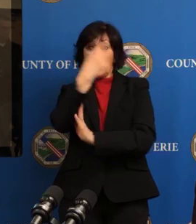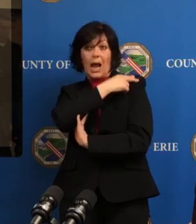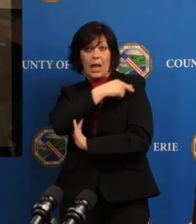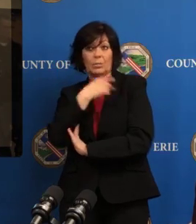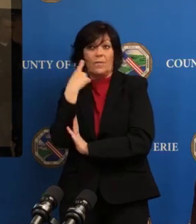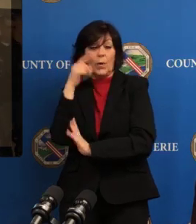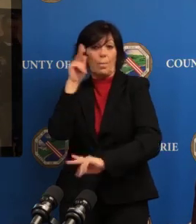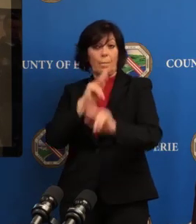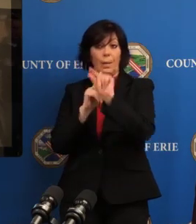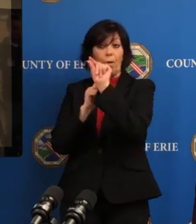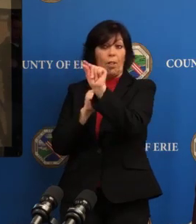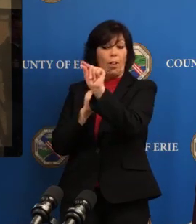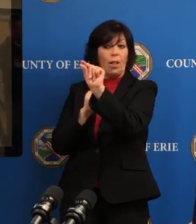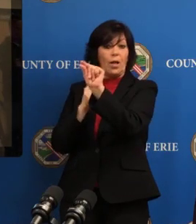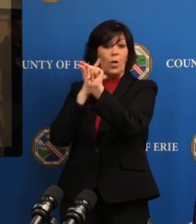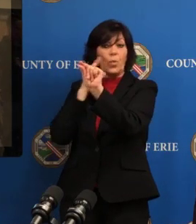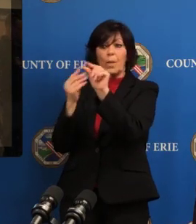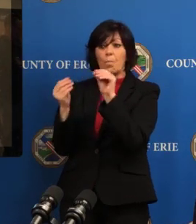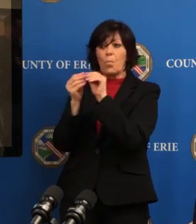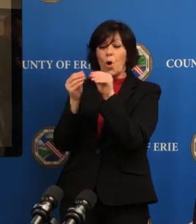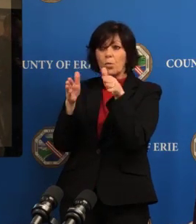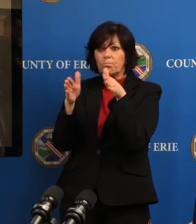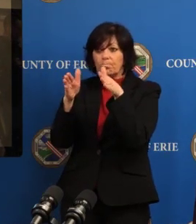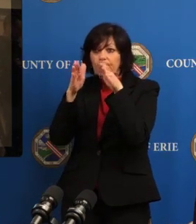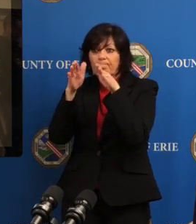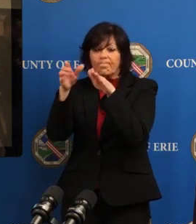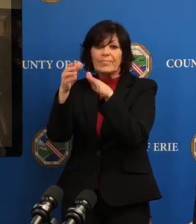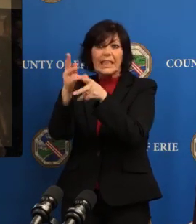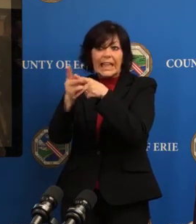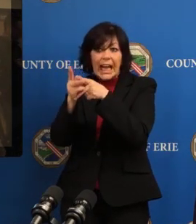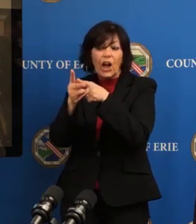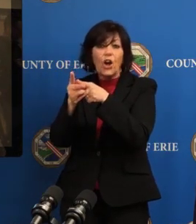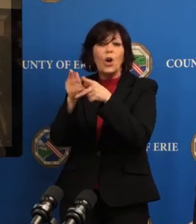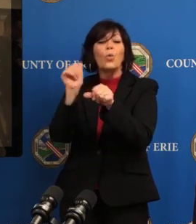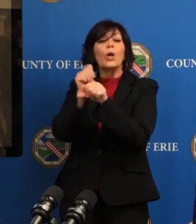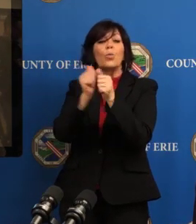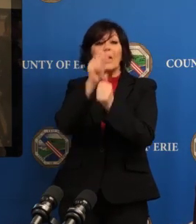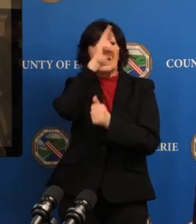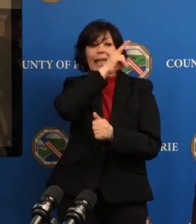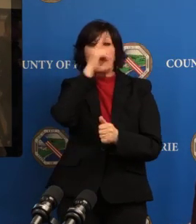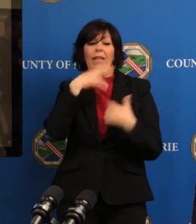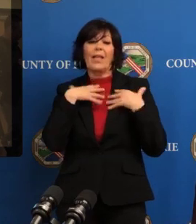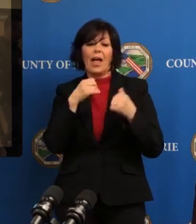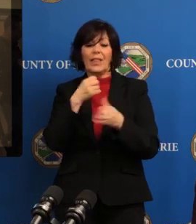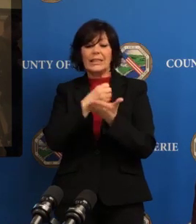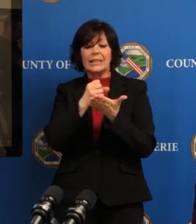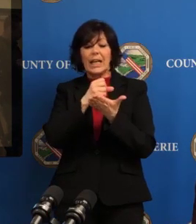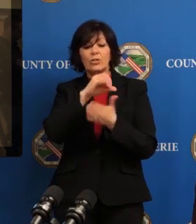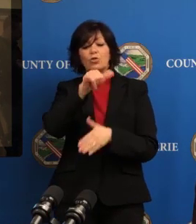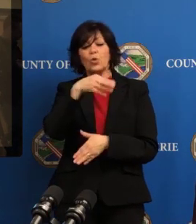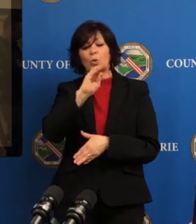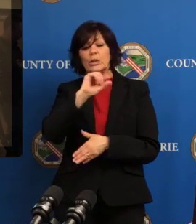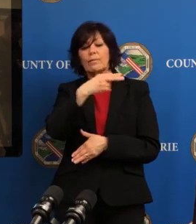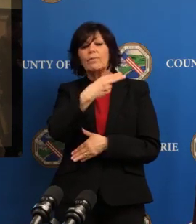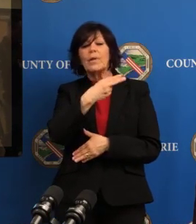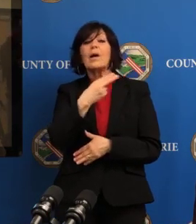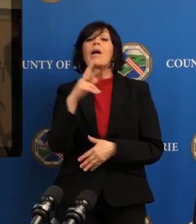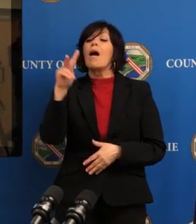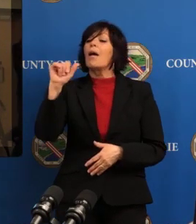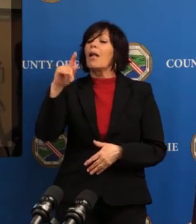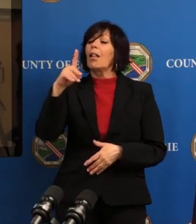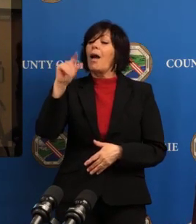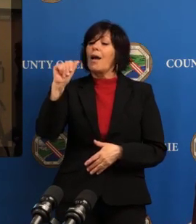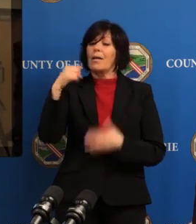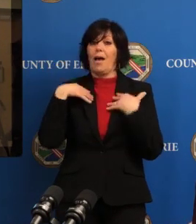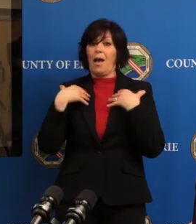people who need higher acuity care, working with Catholic Health at St. Joe's. Kaleida Health is going